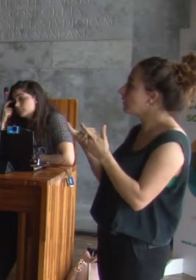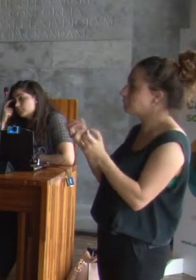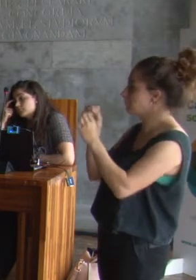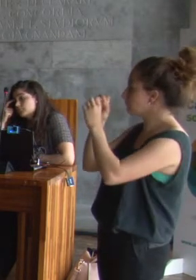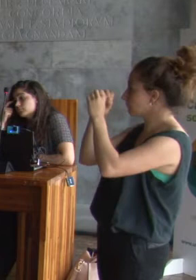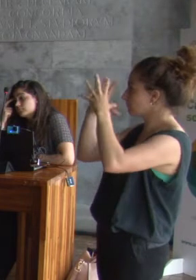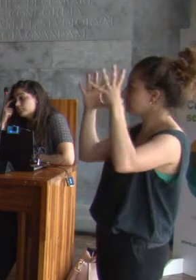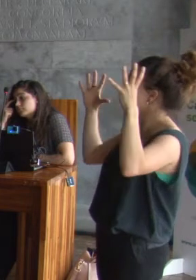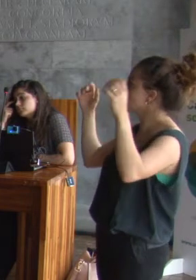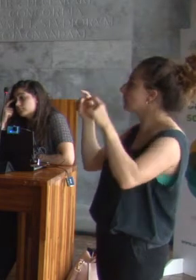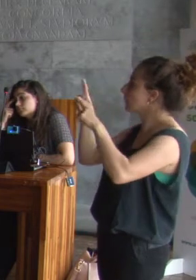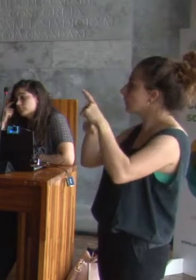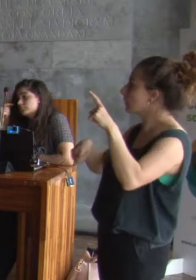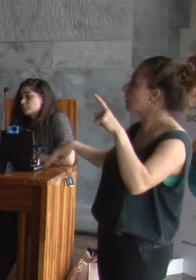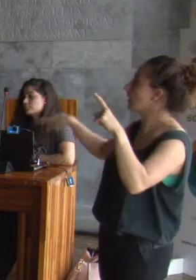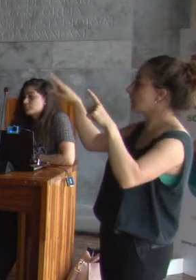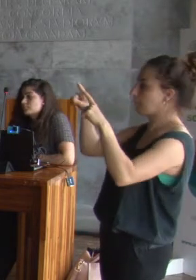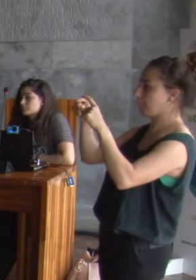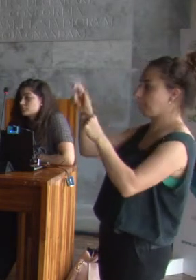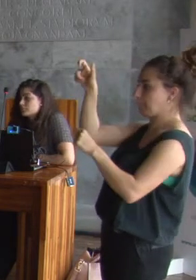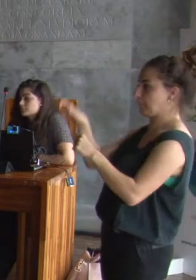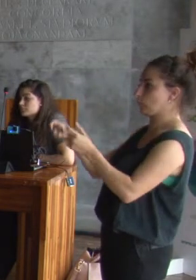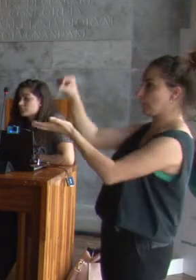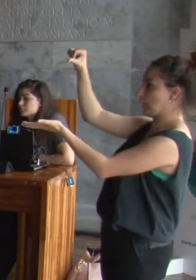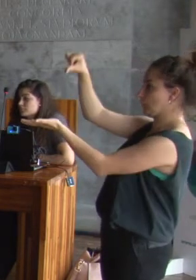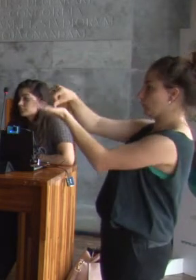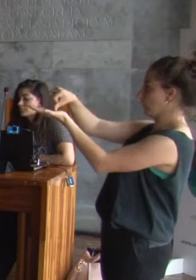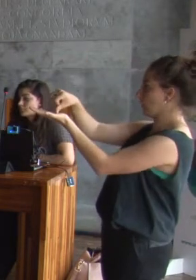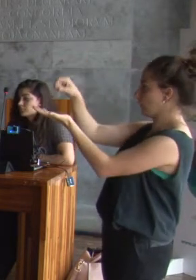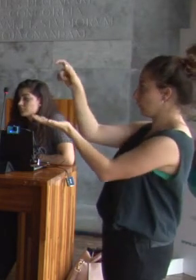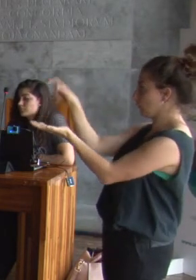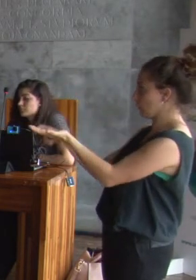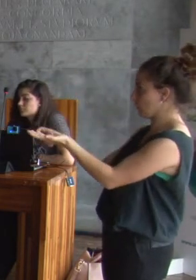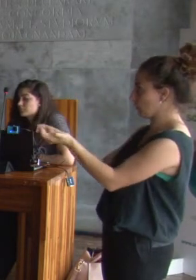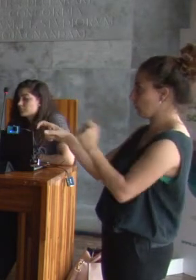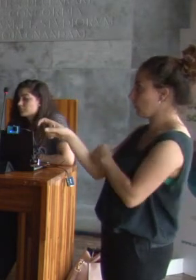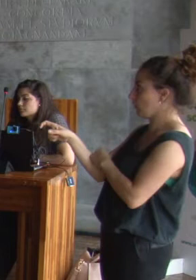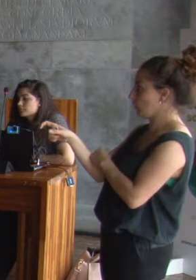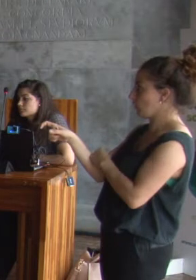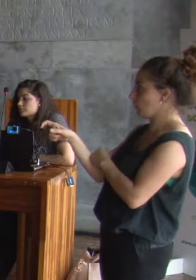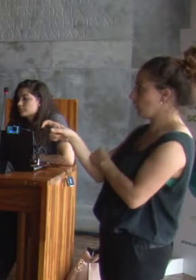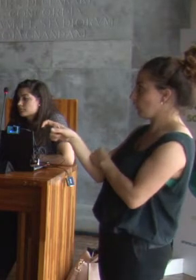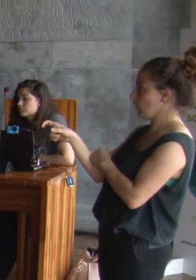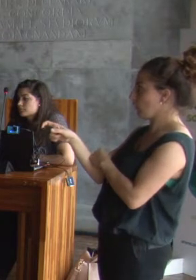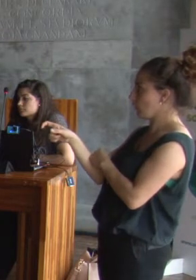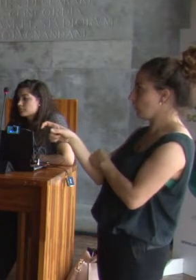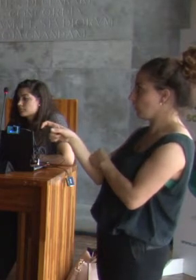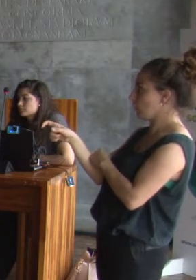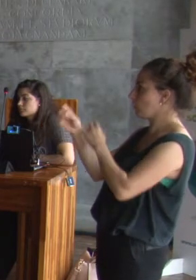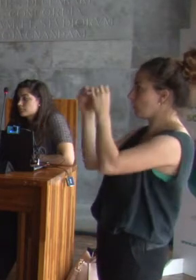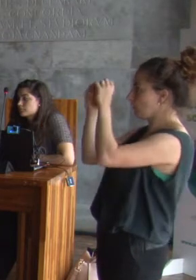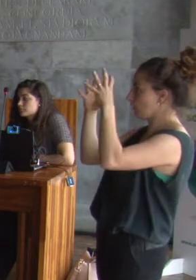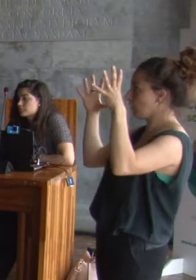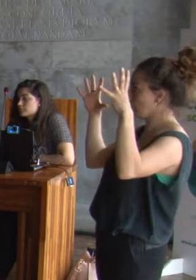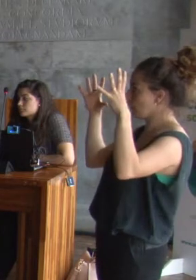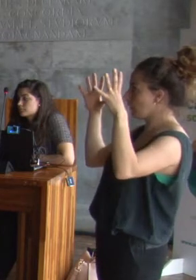a circle that says person in the middle, okay? So this is a person-centered view. And imagine